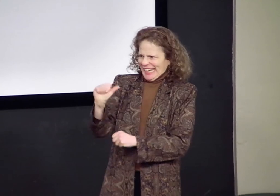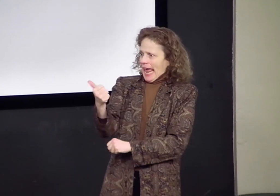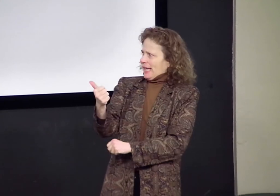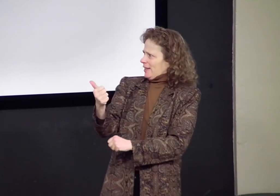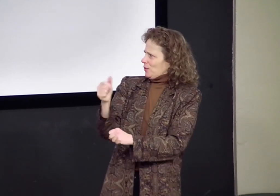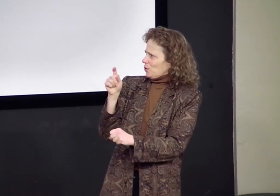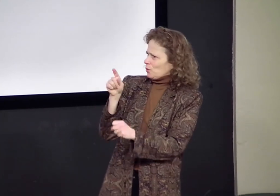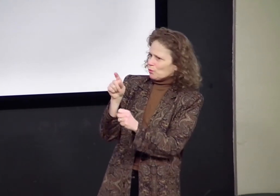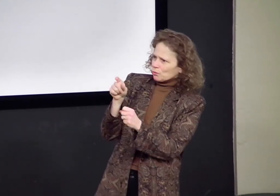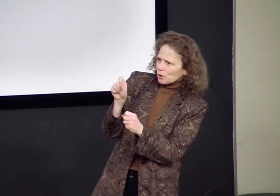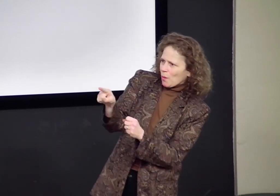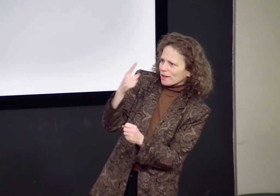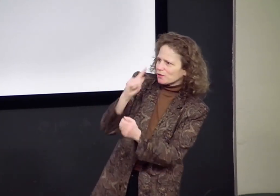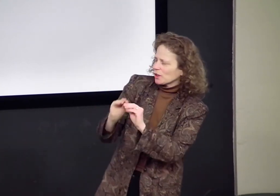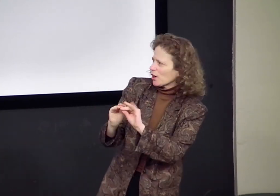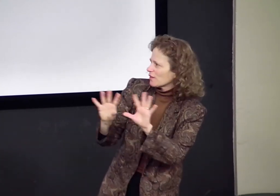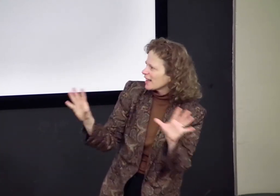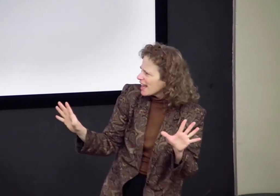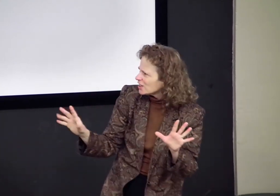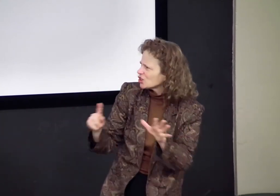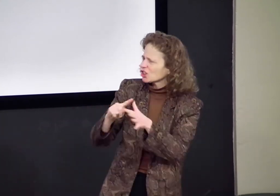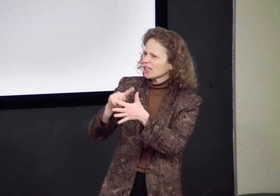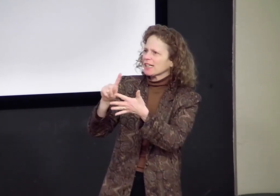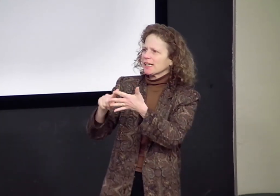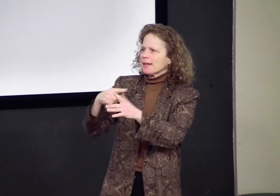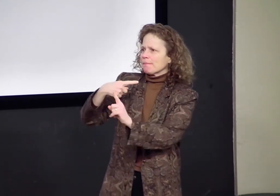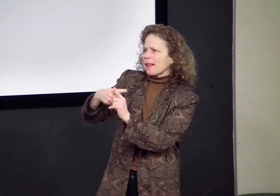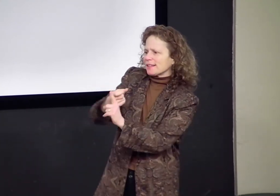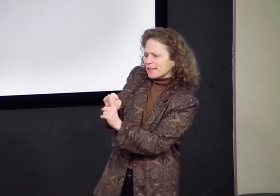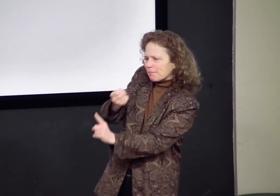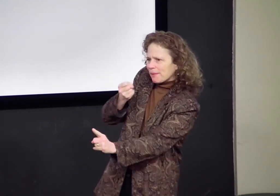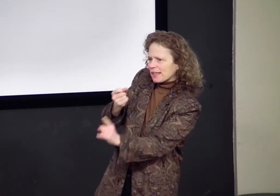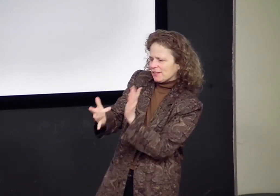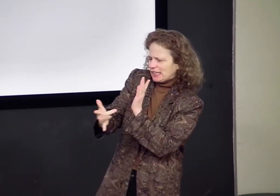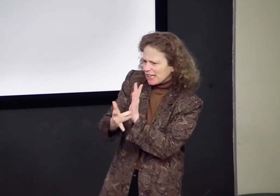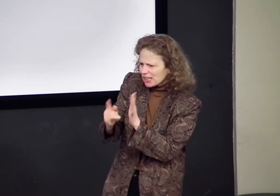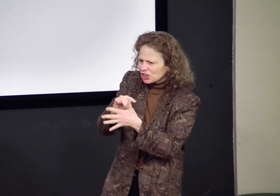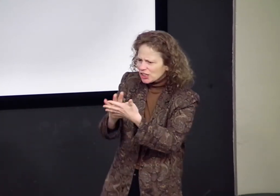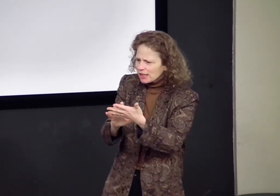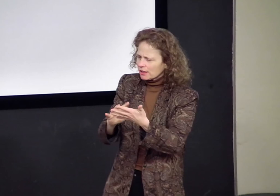at discourse analysis and looking at how they have to